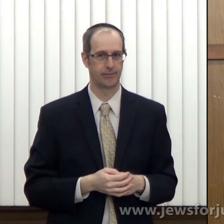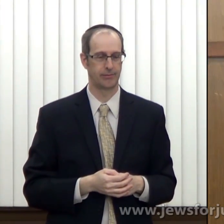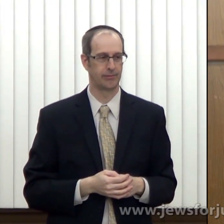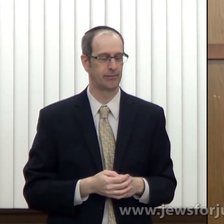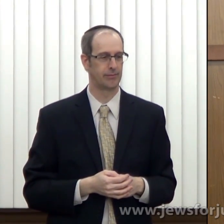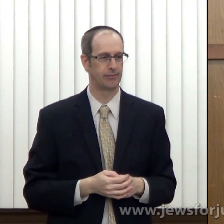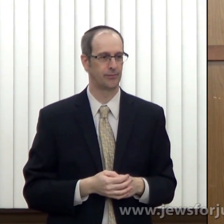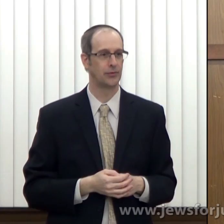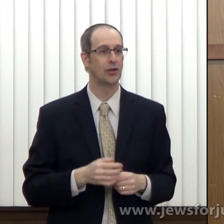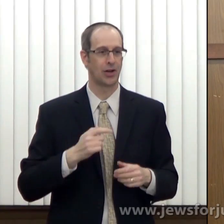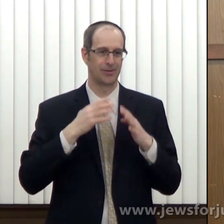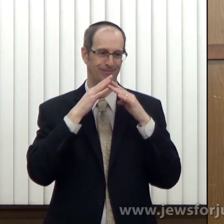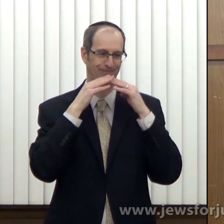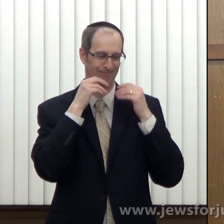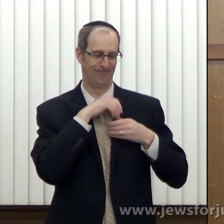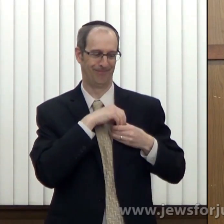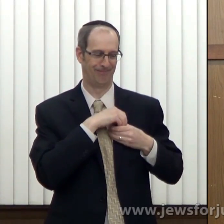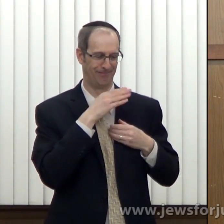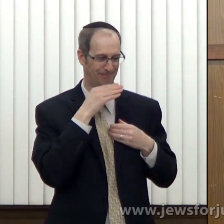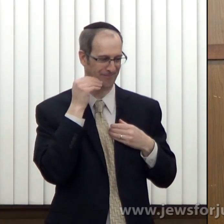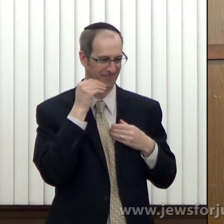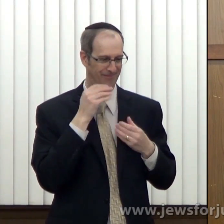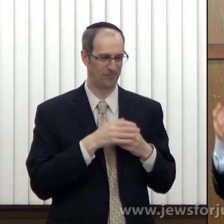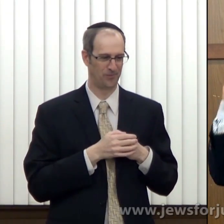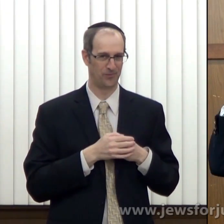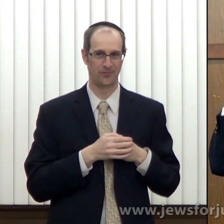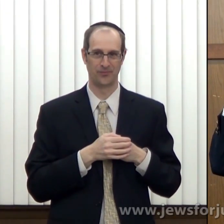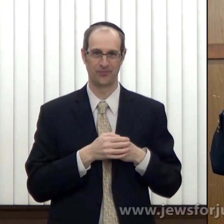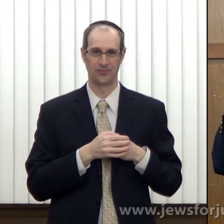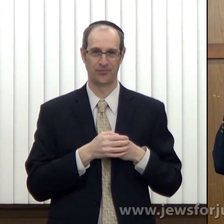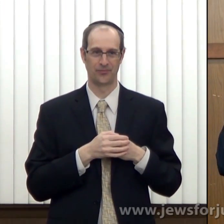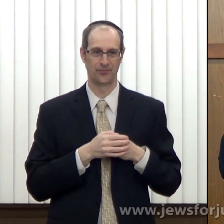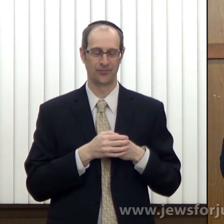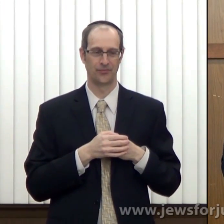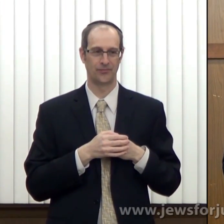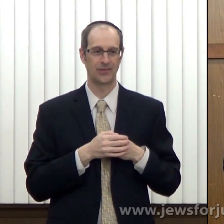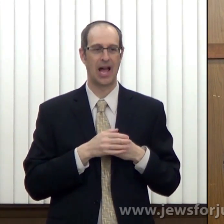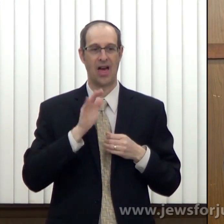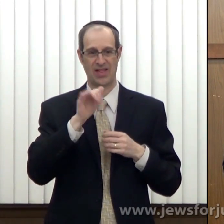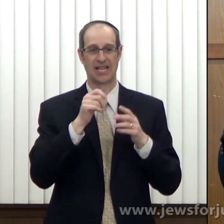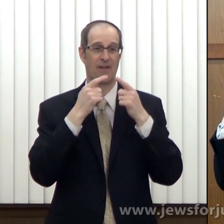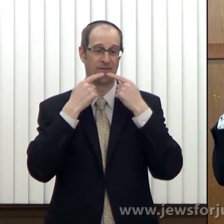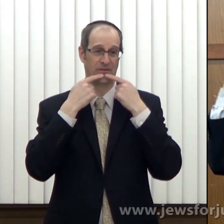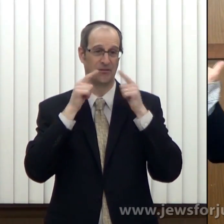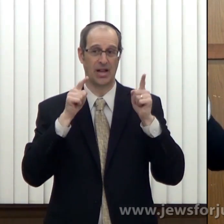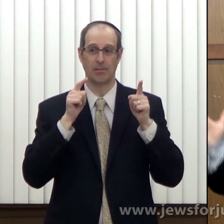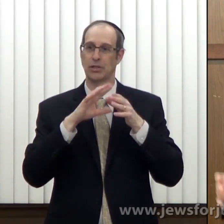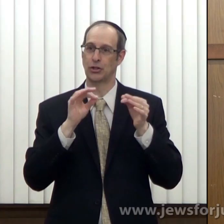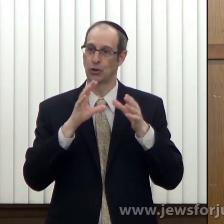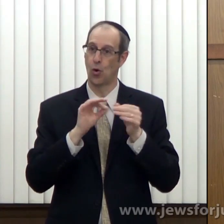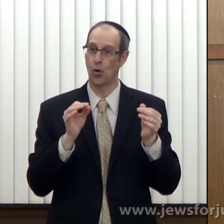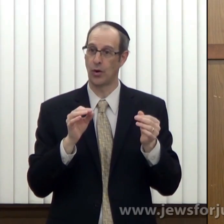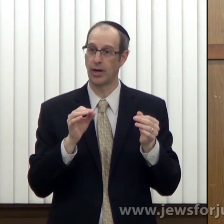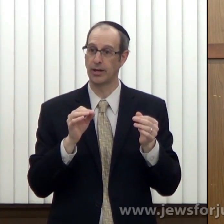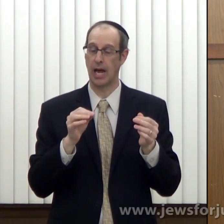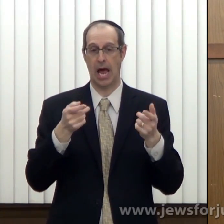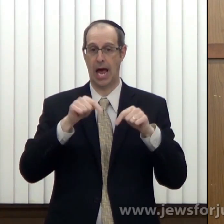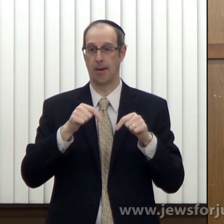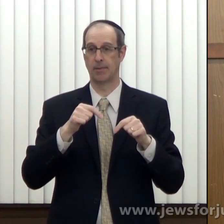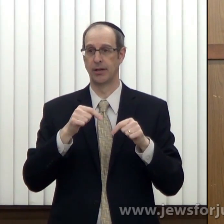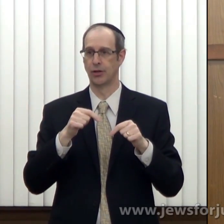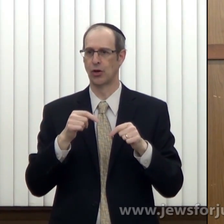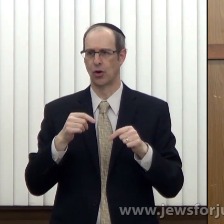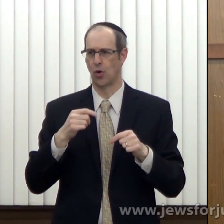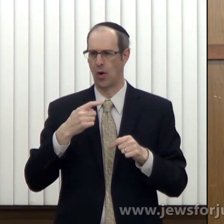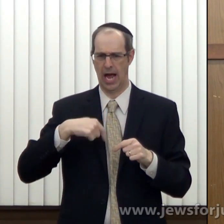I smiled inside because this is a very famous story that happened to one of our great